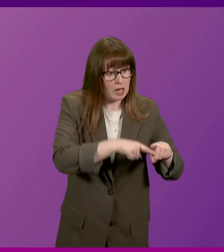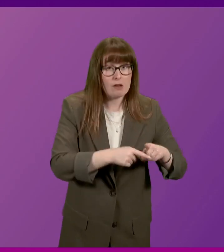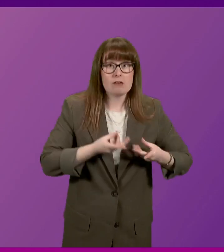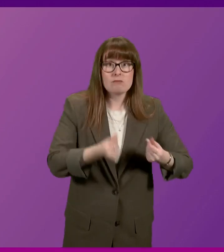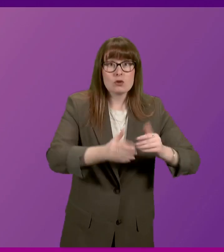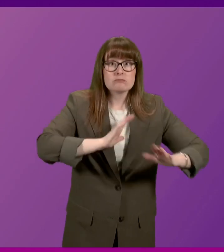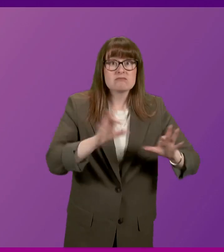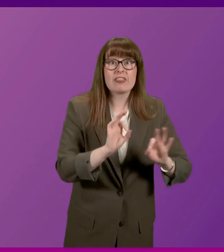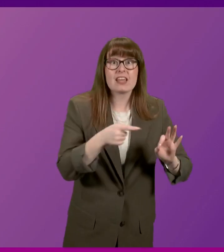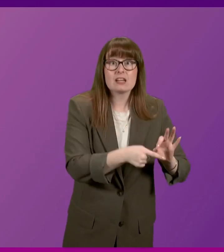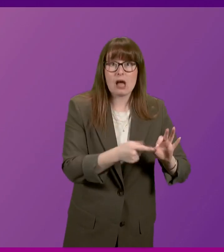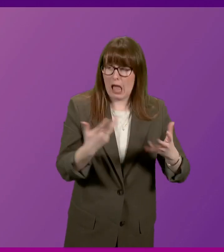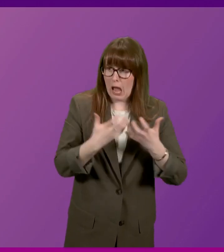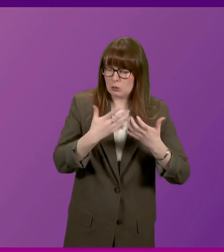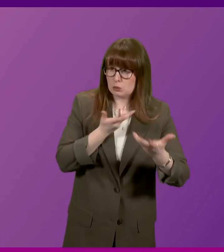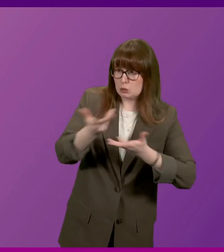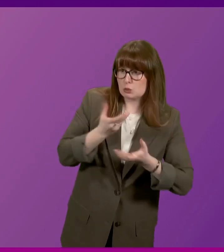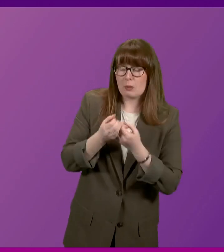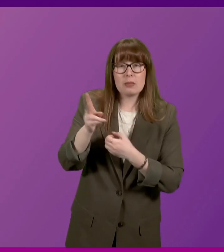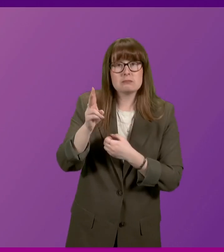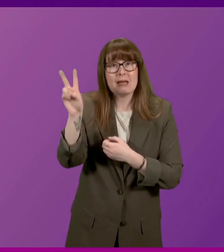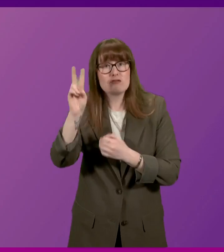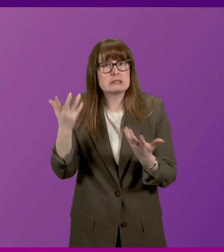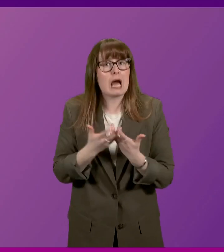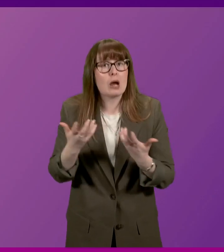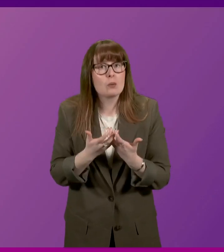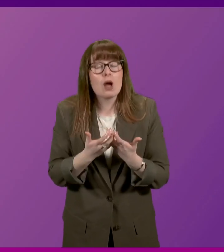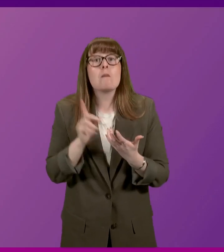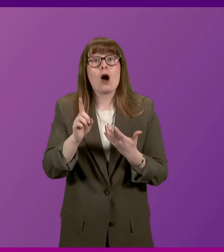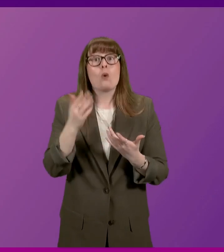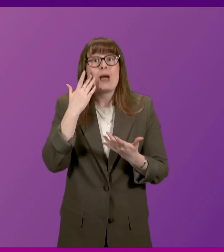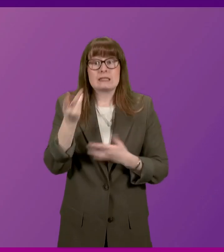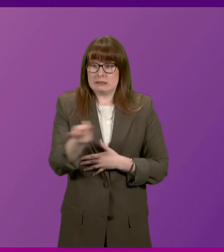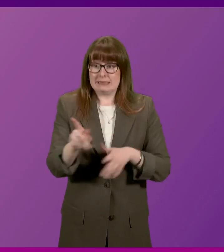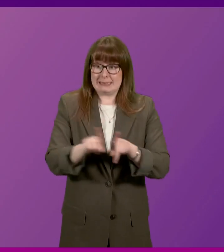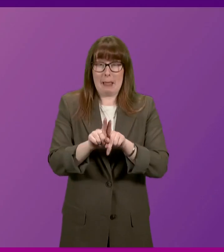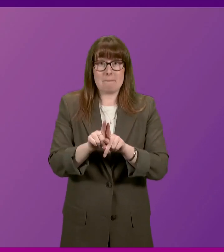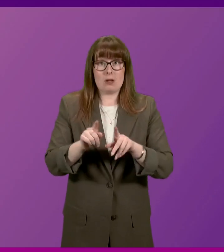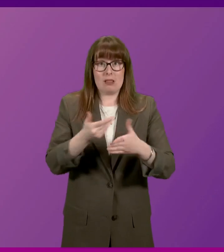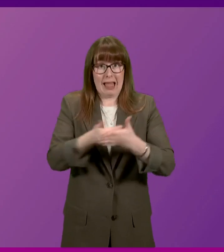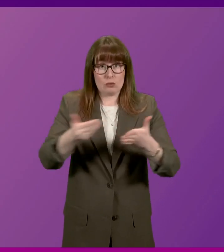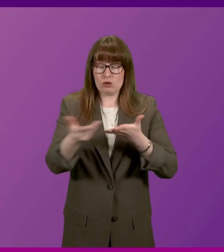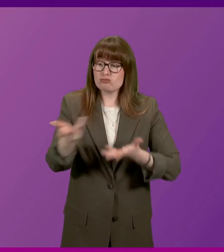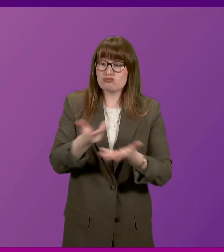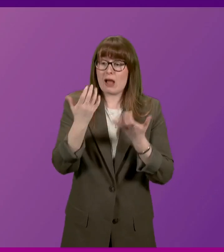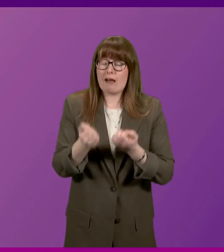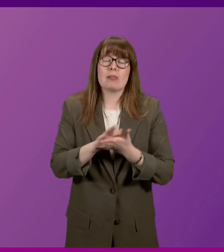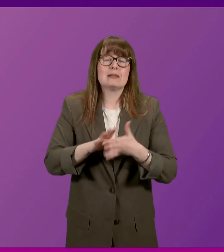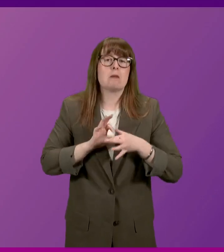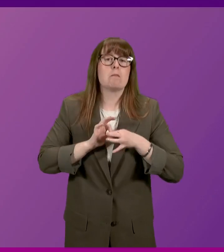BSL. But we did find that where there was a shared language, that it really strengthens mothers-child bonds, really